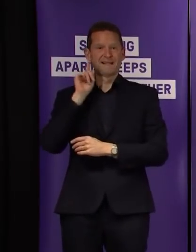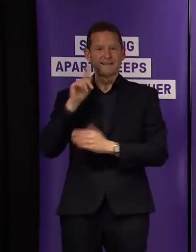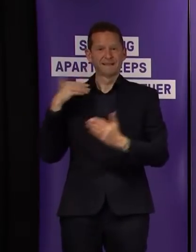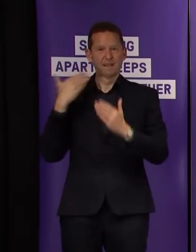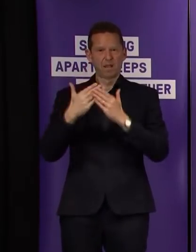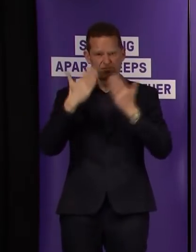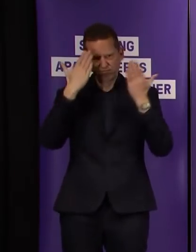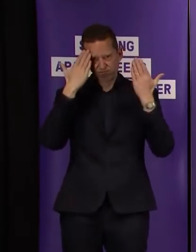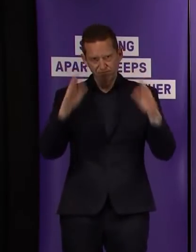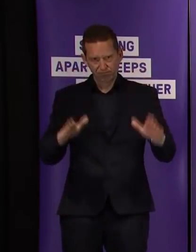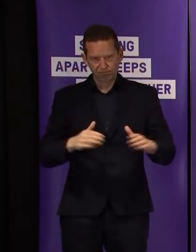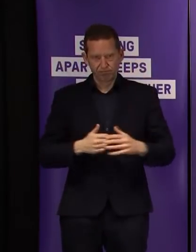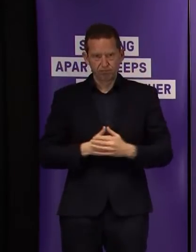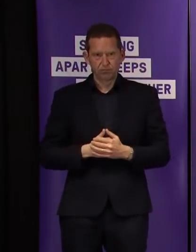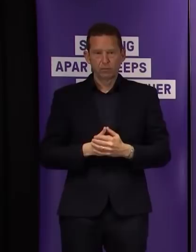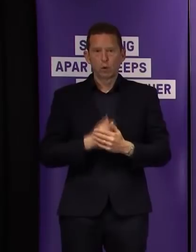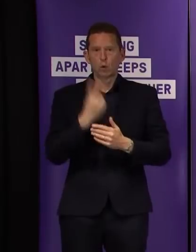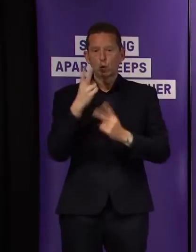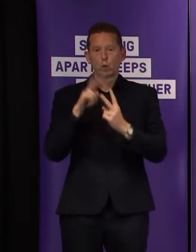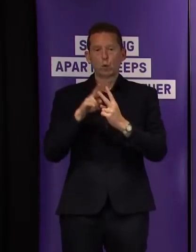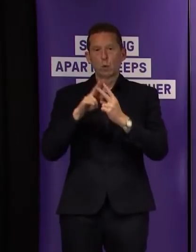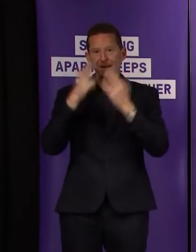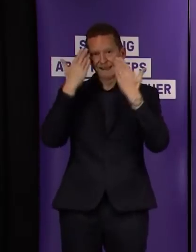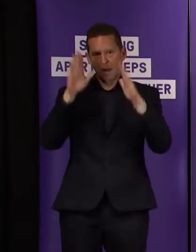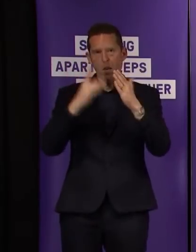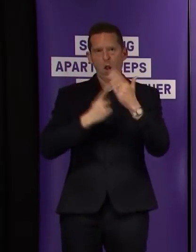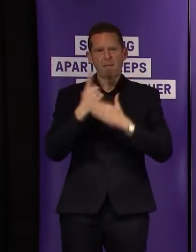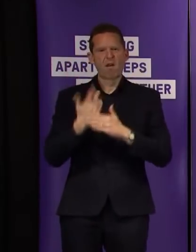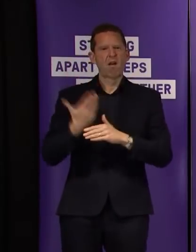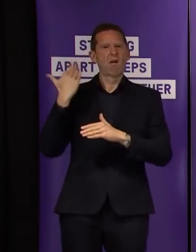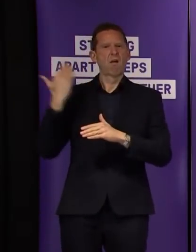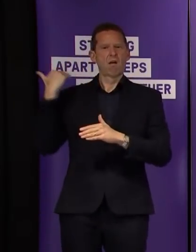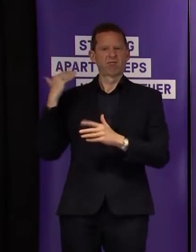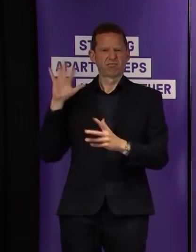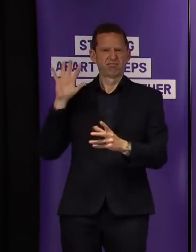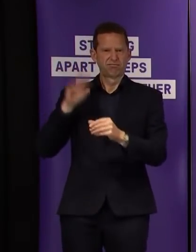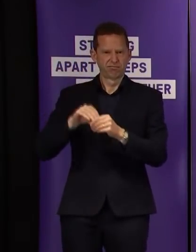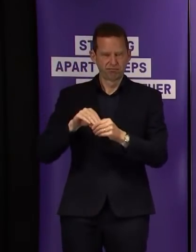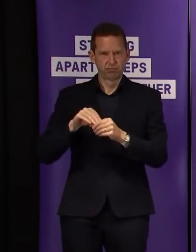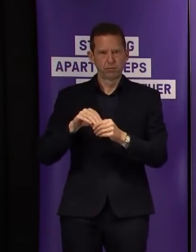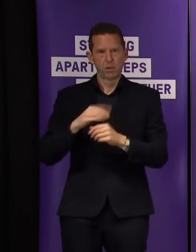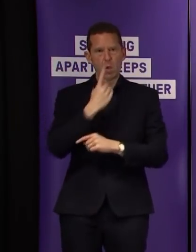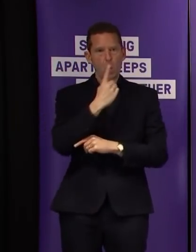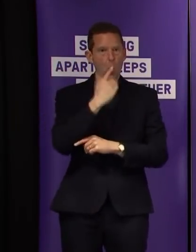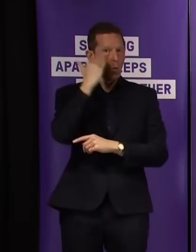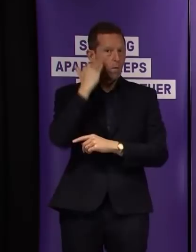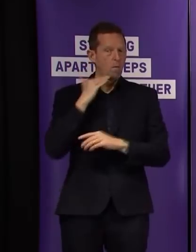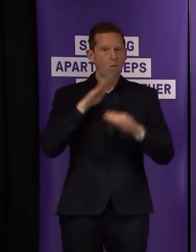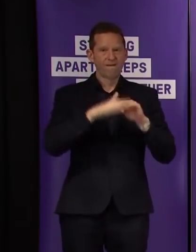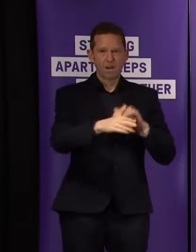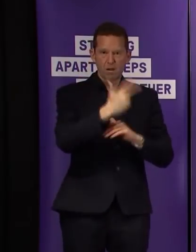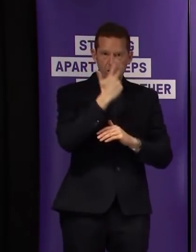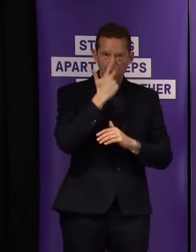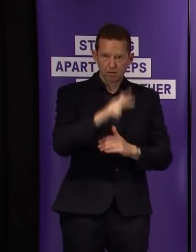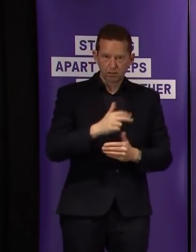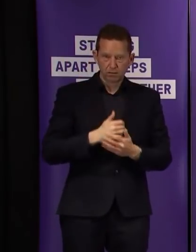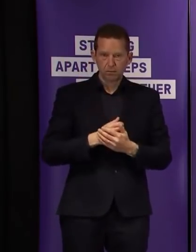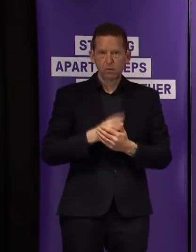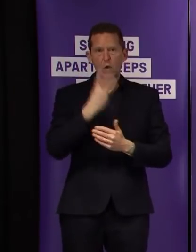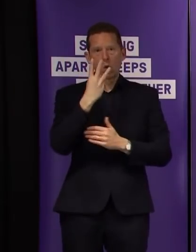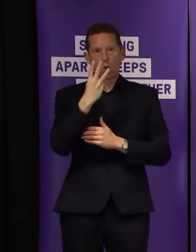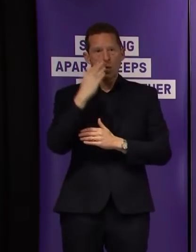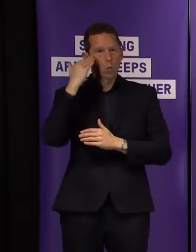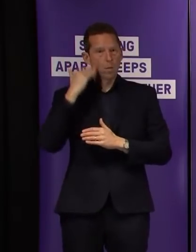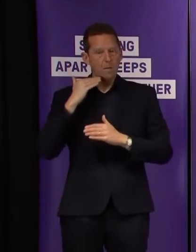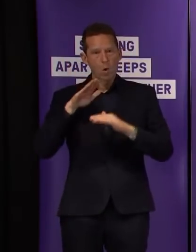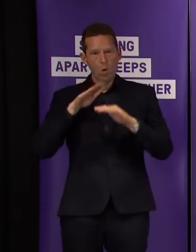update. 2 of these deaths occurred prior to yesterday. These include 1 female in her 80s, 3